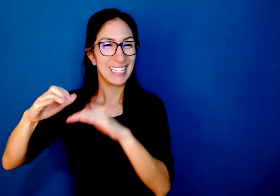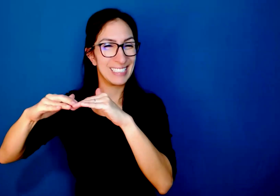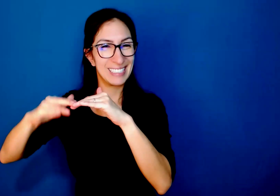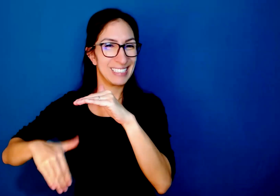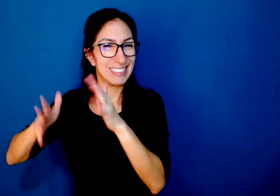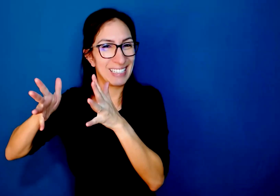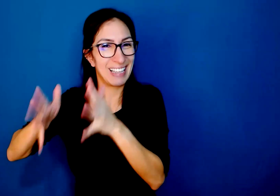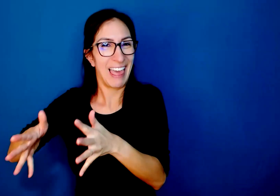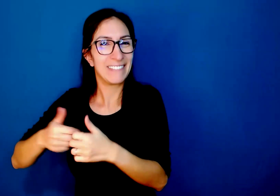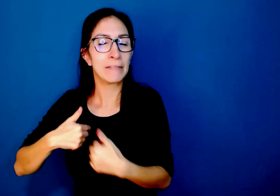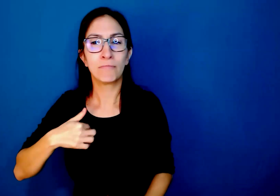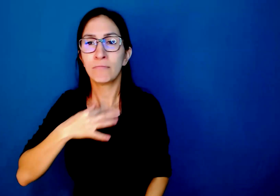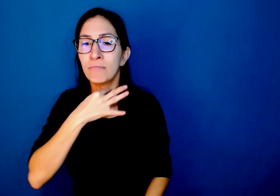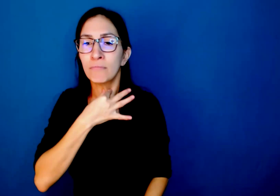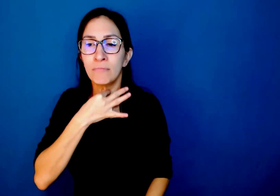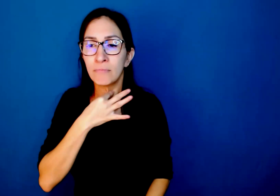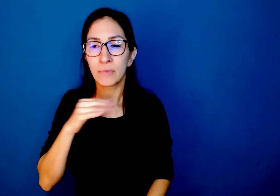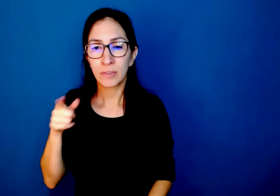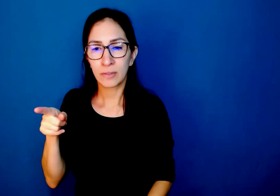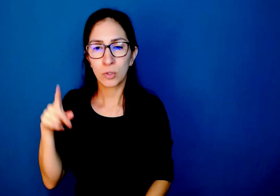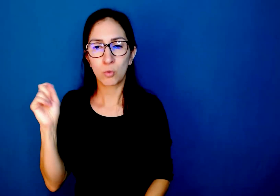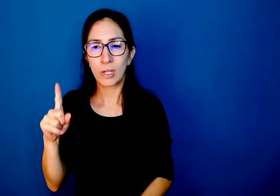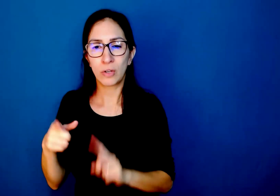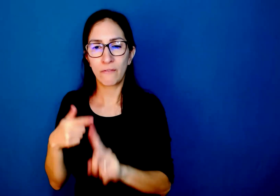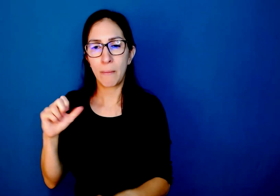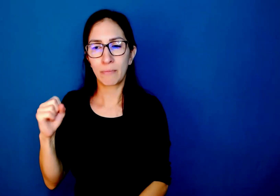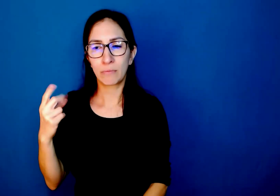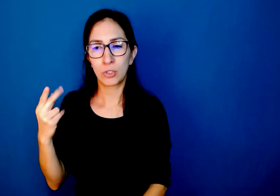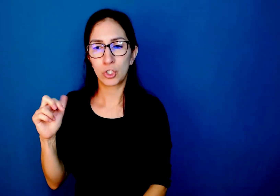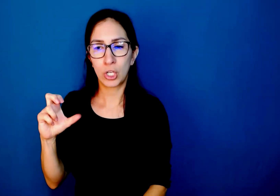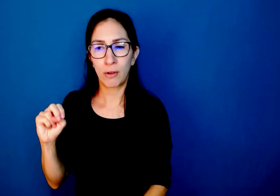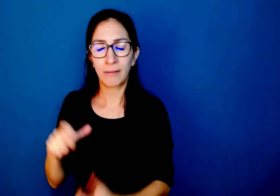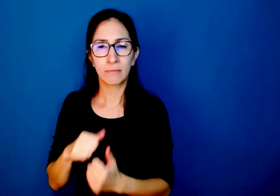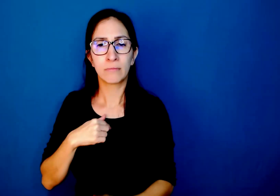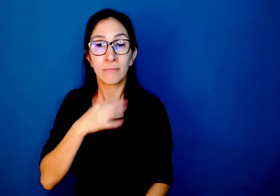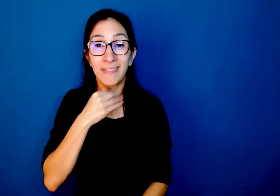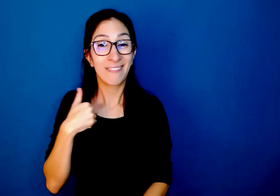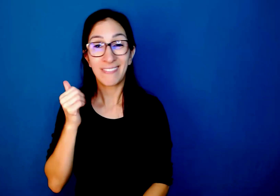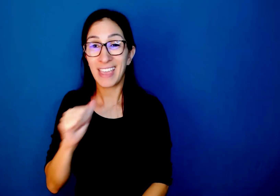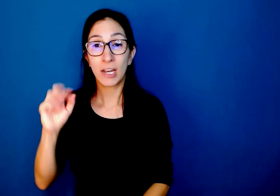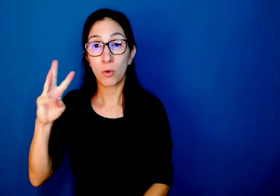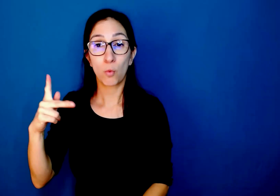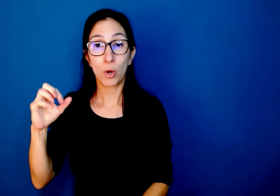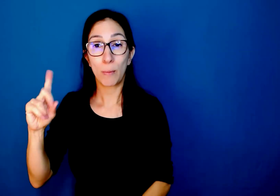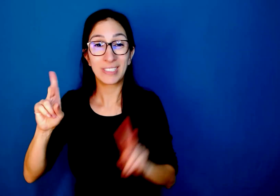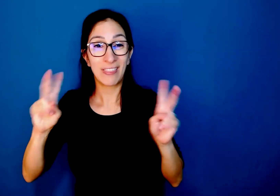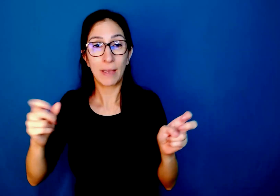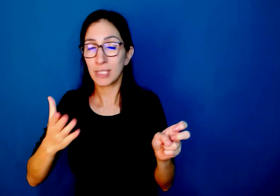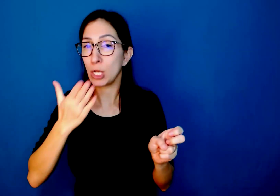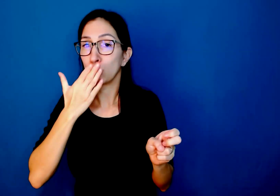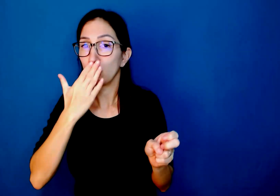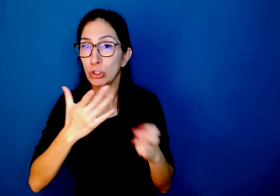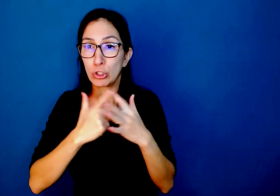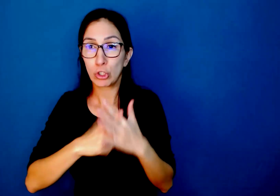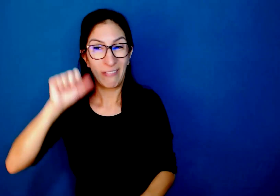there any, and Sharon Rieger asked this, are there any WordPress themes that help get a good start for an accessible website if you can rapid fire name any